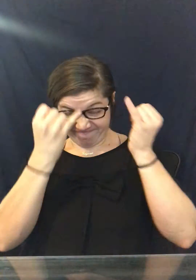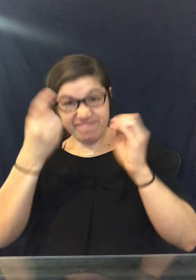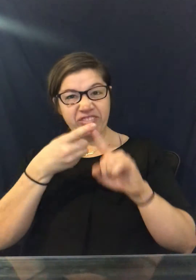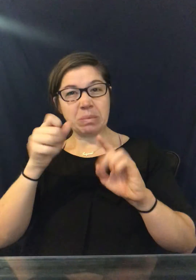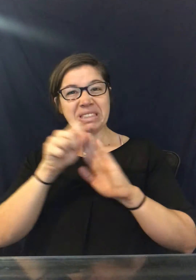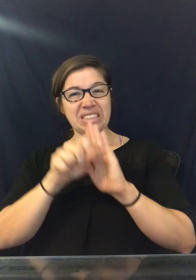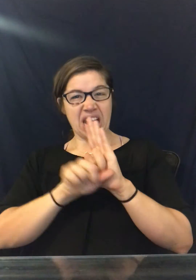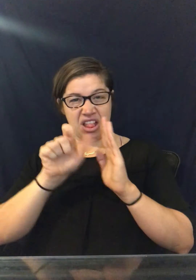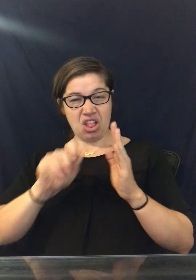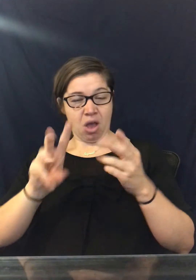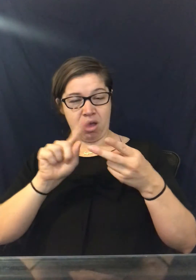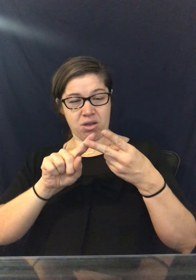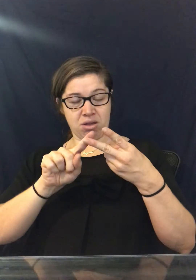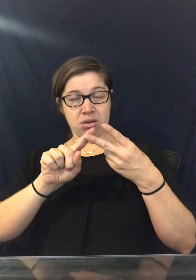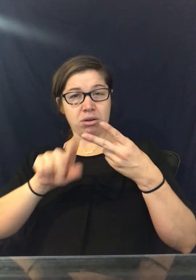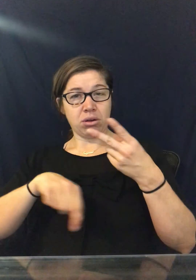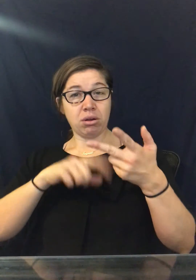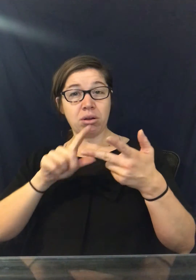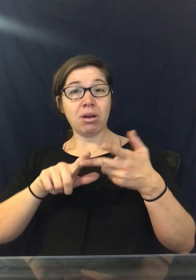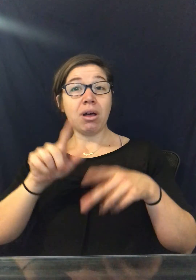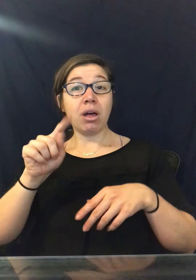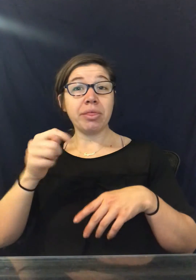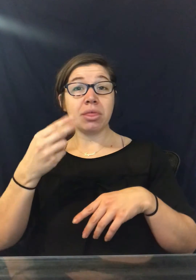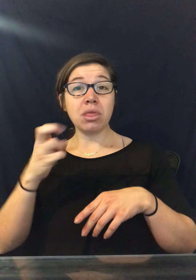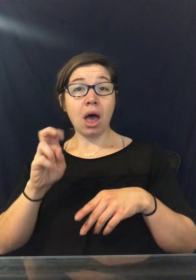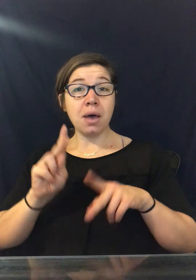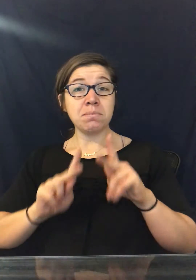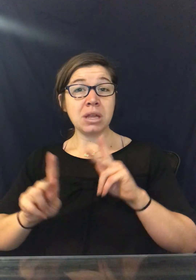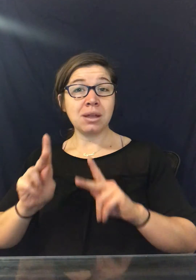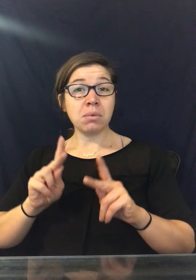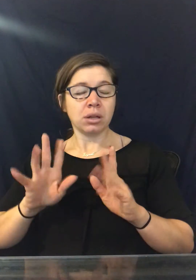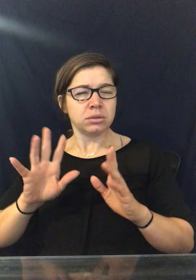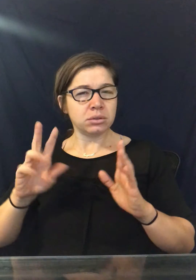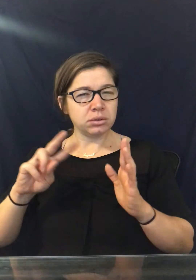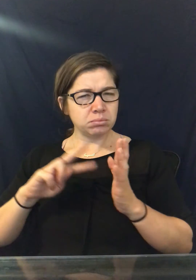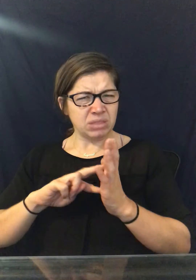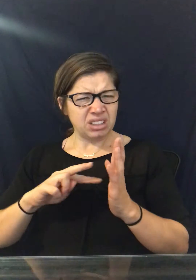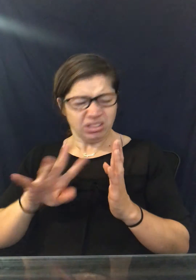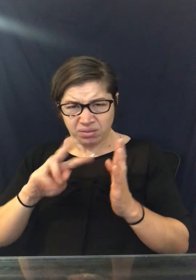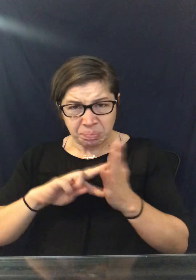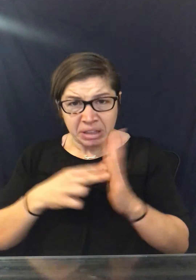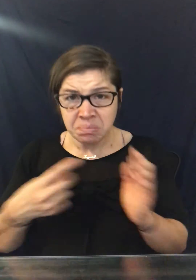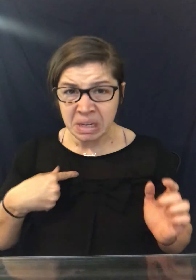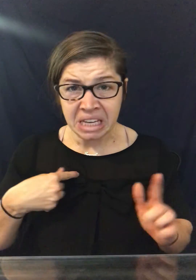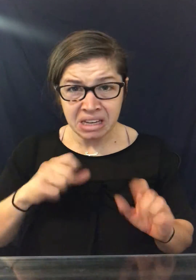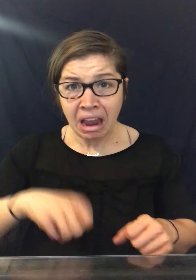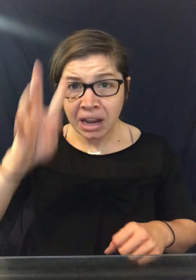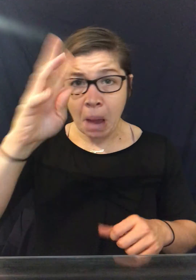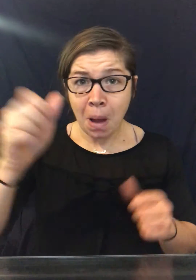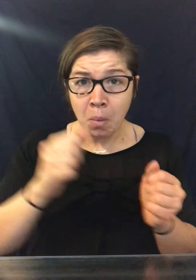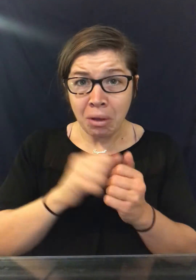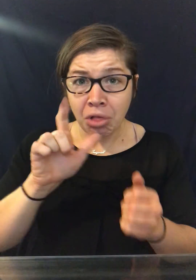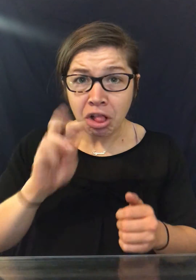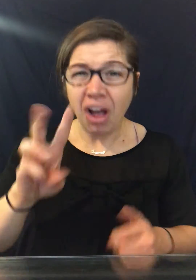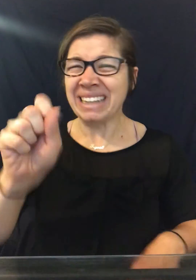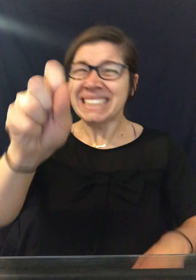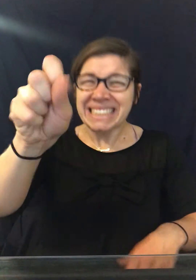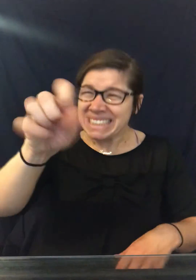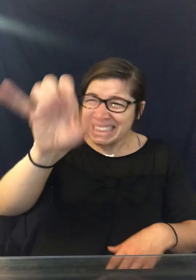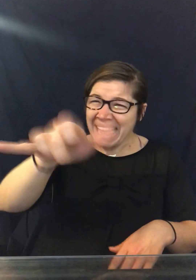point out that anyone can come up with an idea for a law. The question is, how do you get Congress to